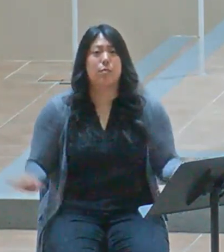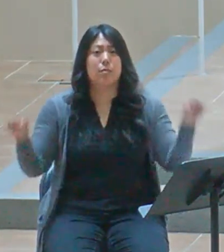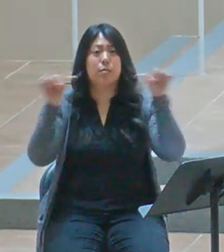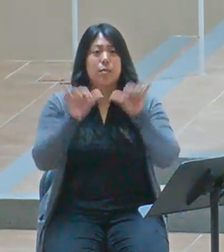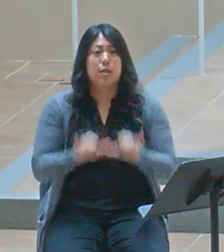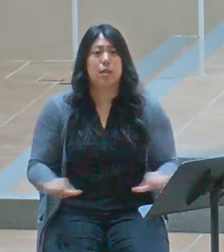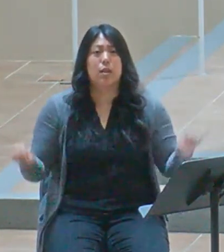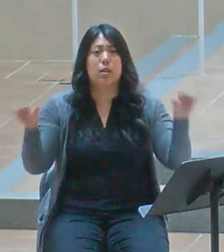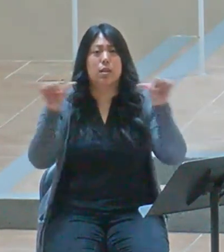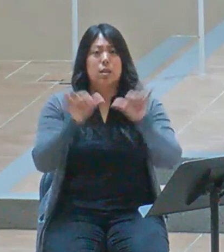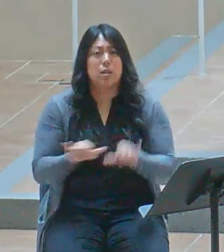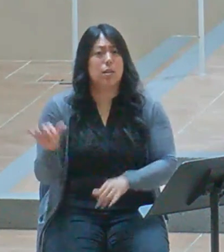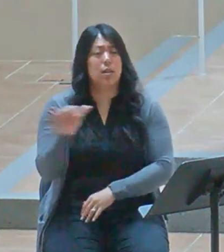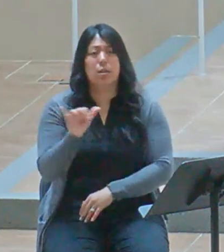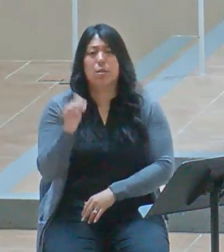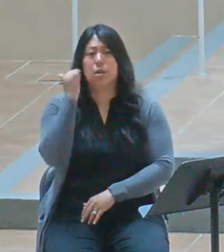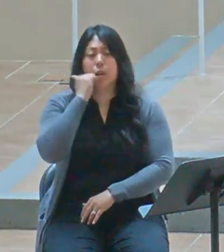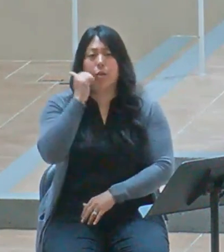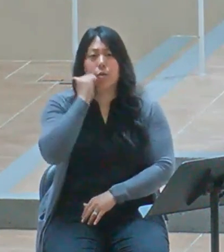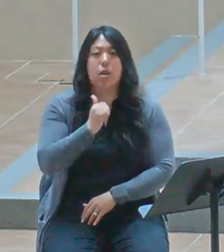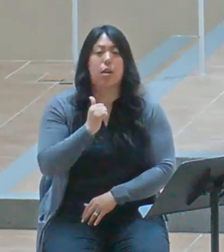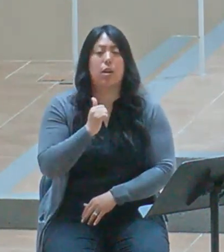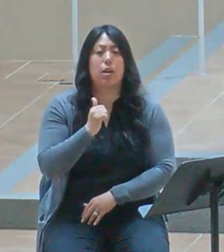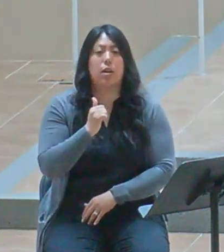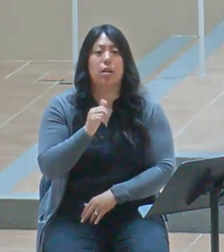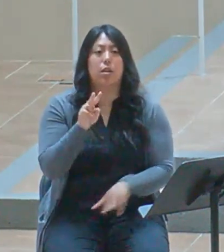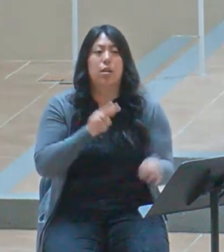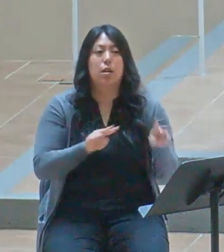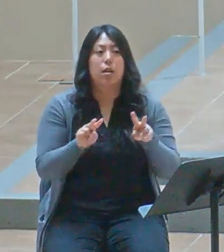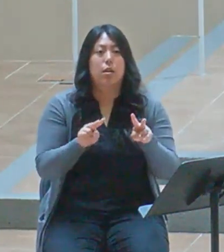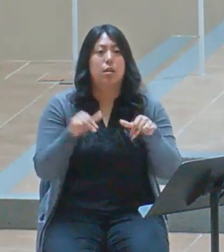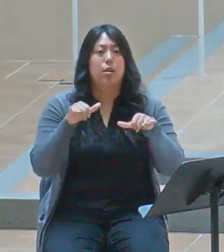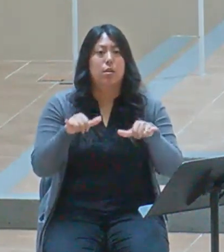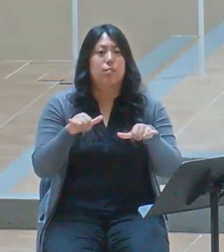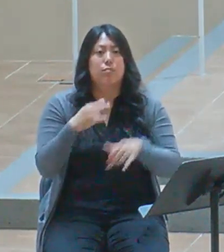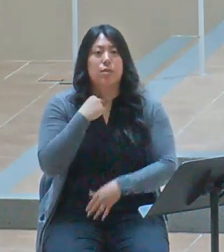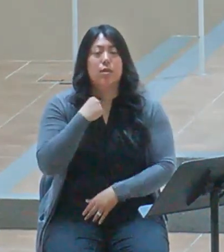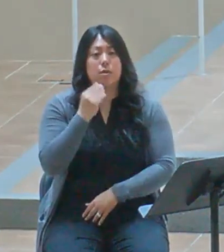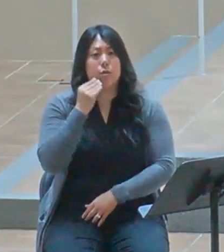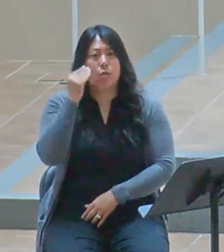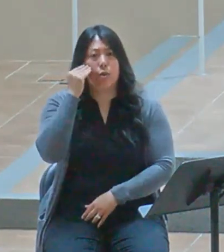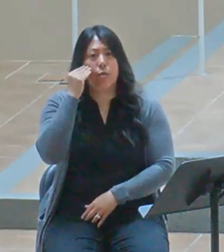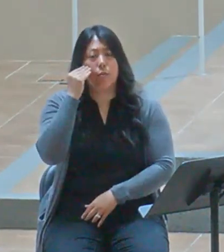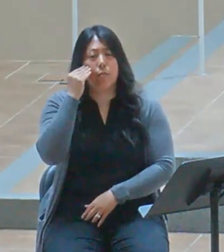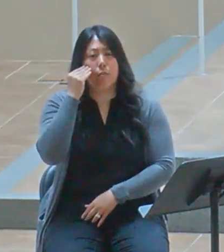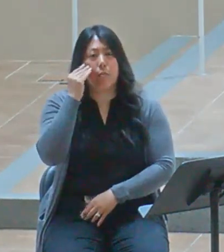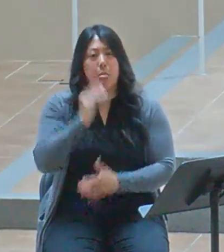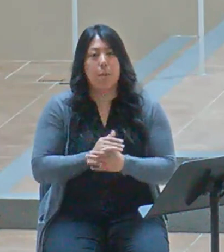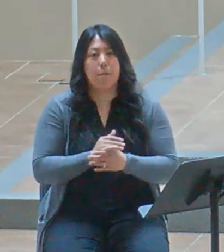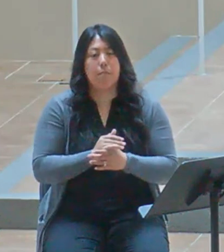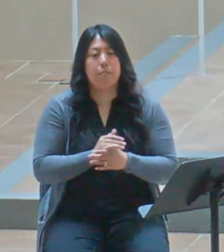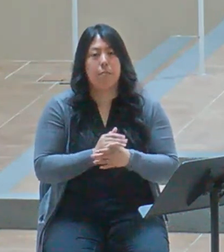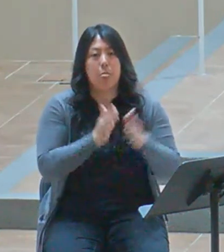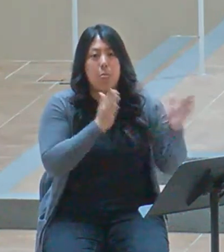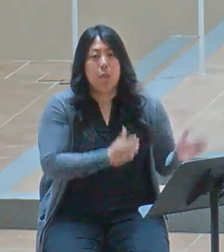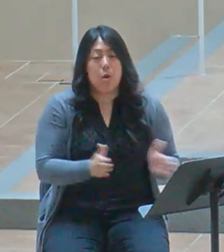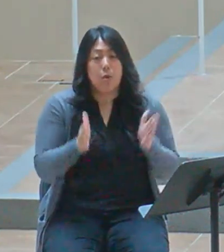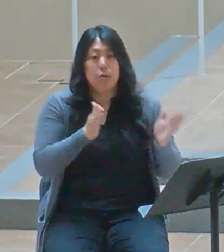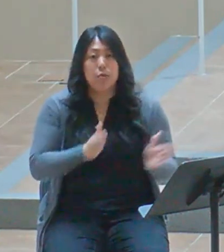place, looking at four walls, or maybe a few more than four. Routine is the answer. That's the